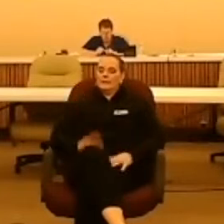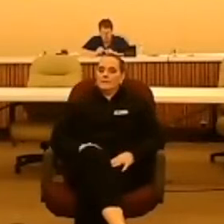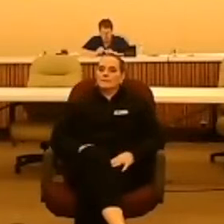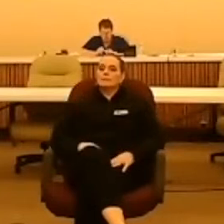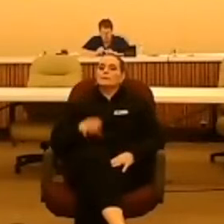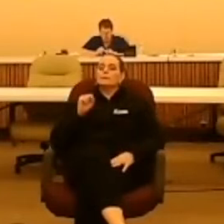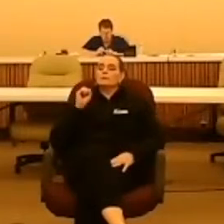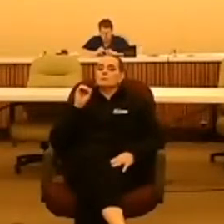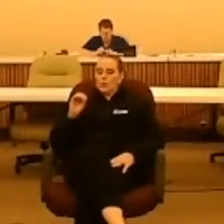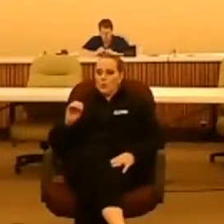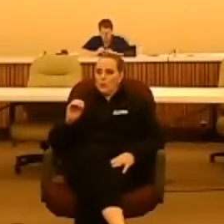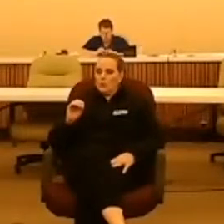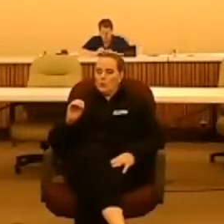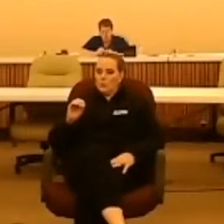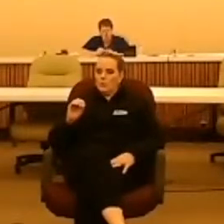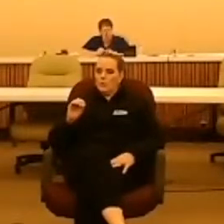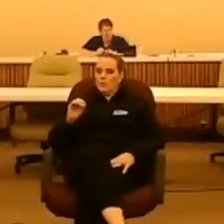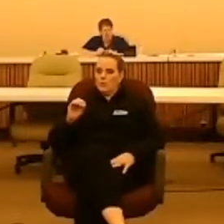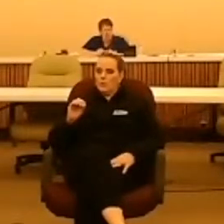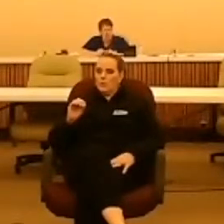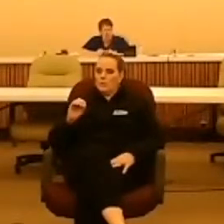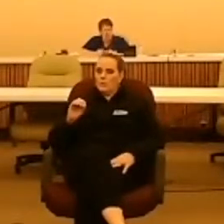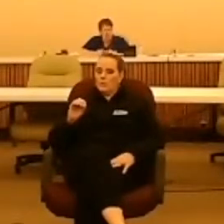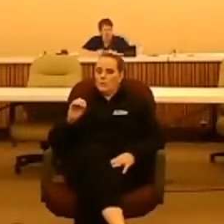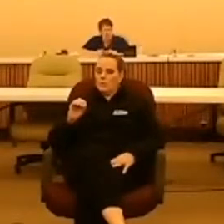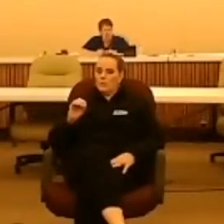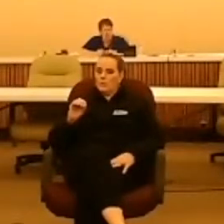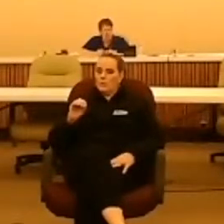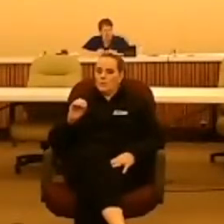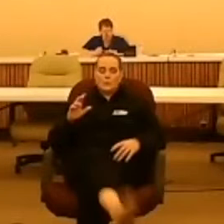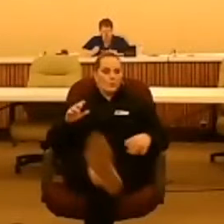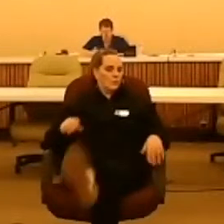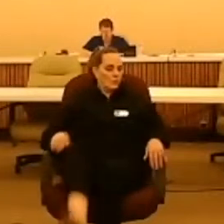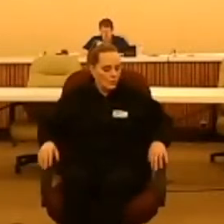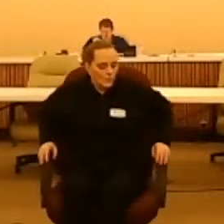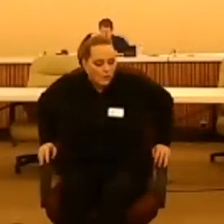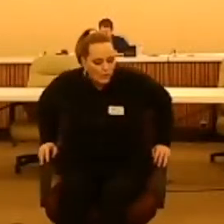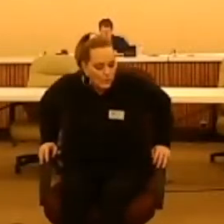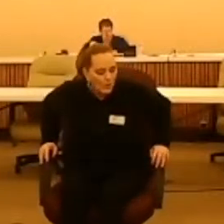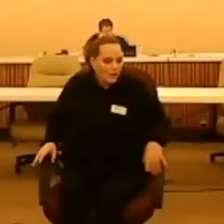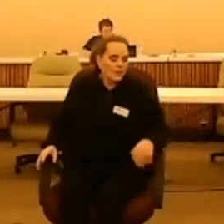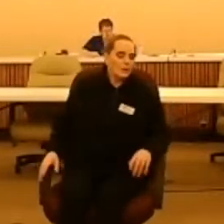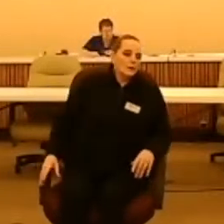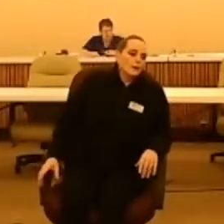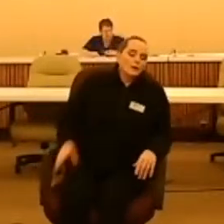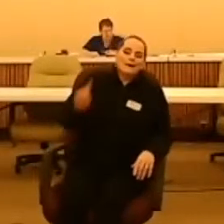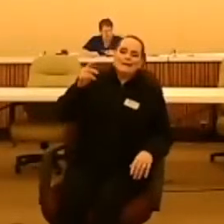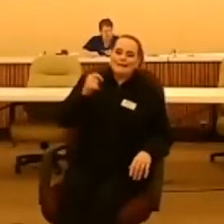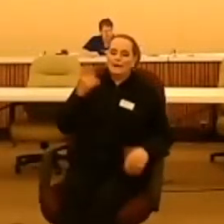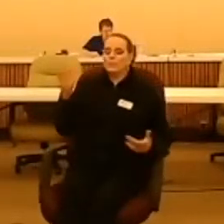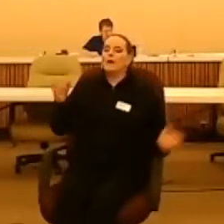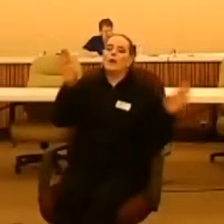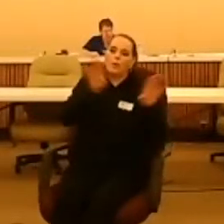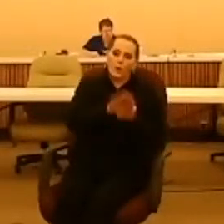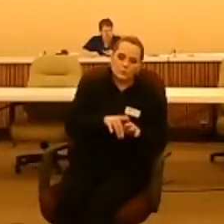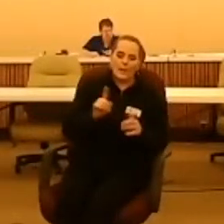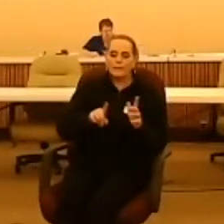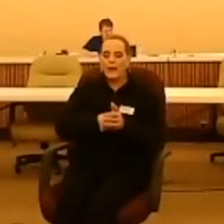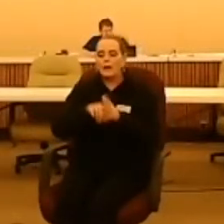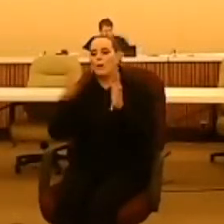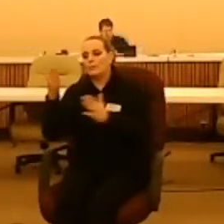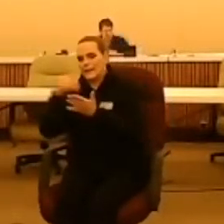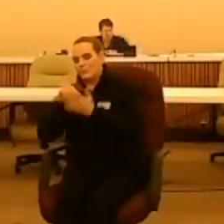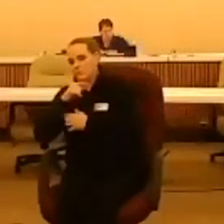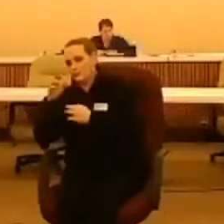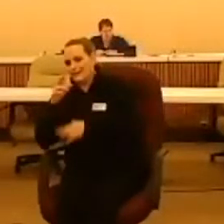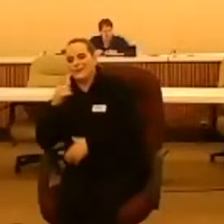So Don, again, should we close this and then reopen it when we're ready? Or